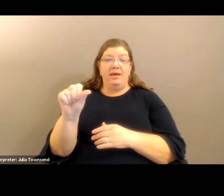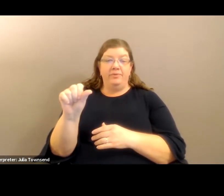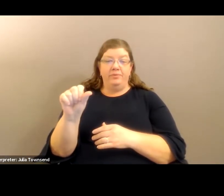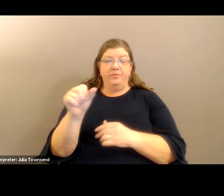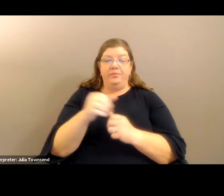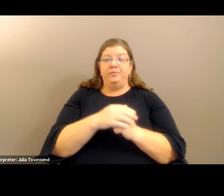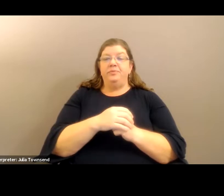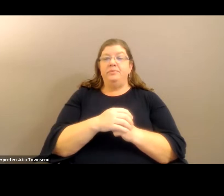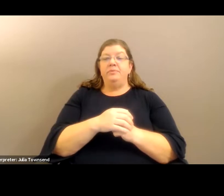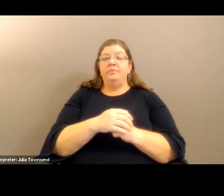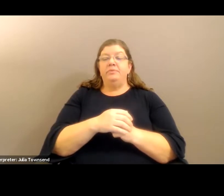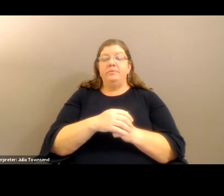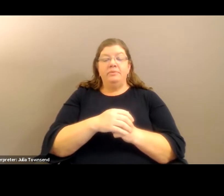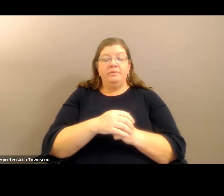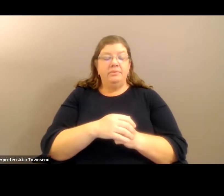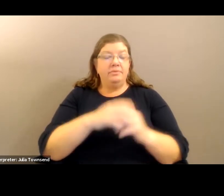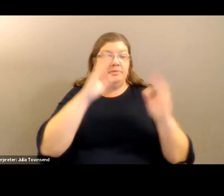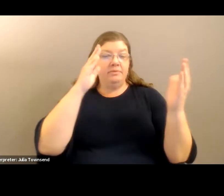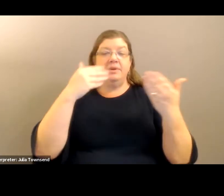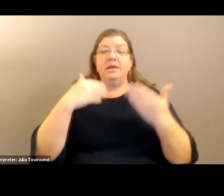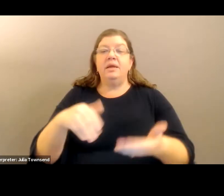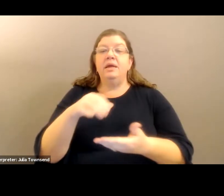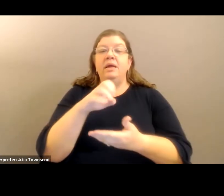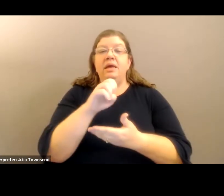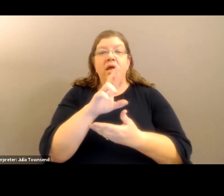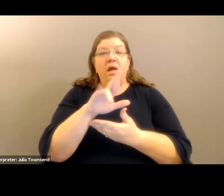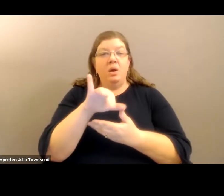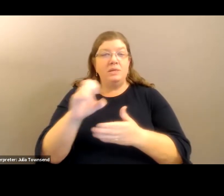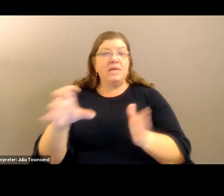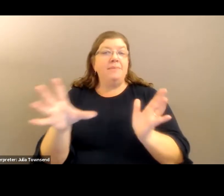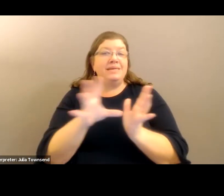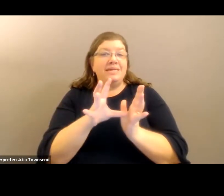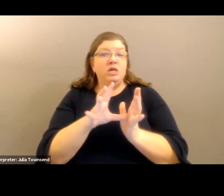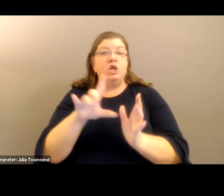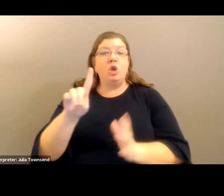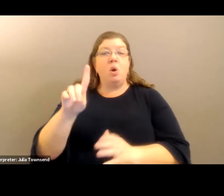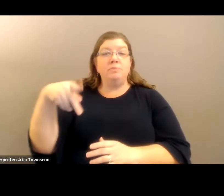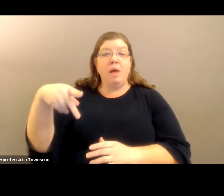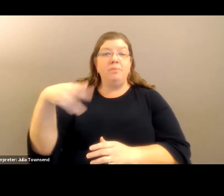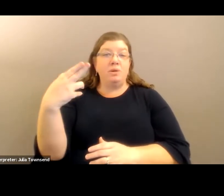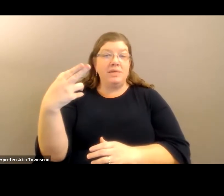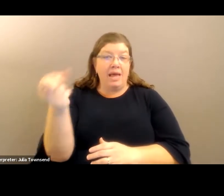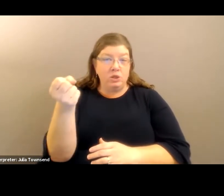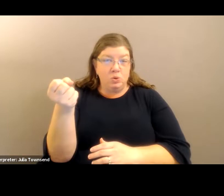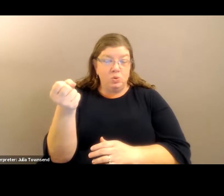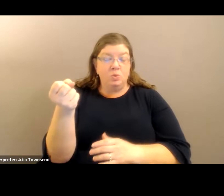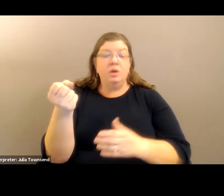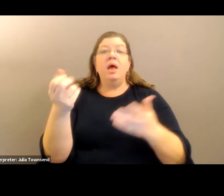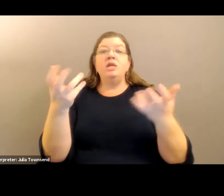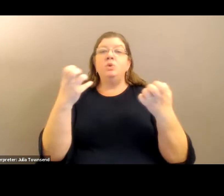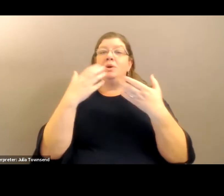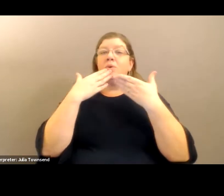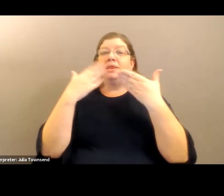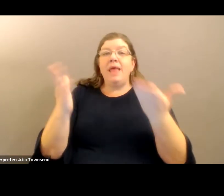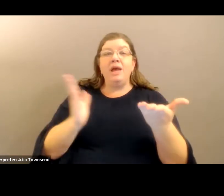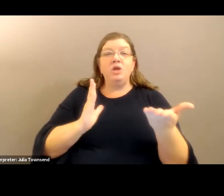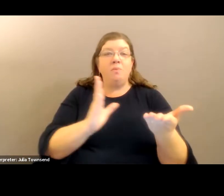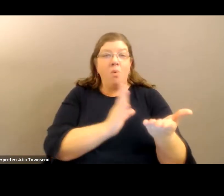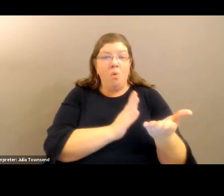Hi, as I said, I'm Eris Ivanova. I'm a senior at Dos Pueblos, and I just wanted to thank the board